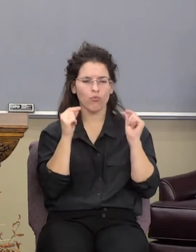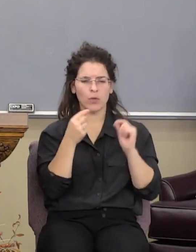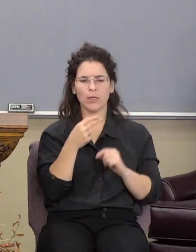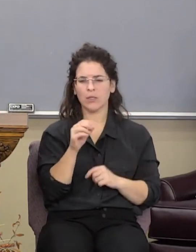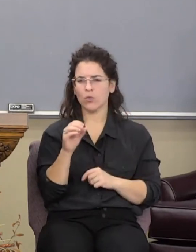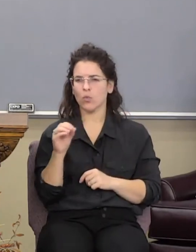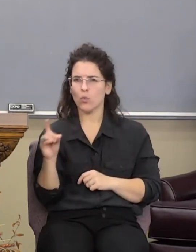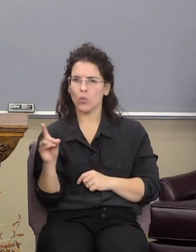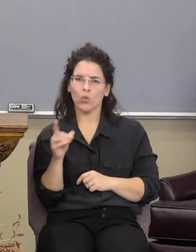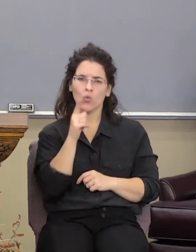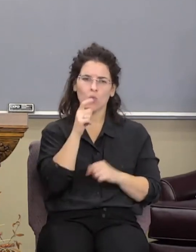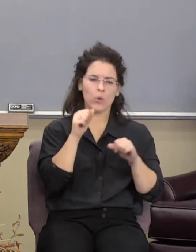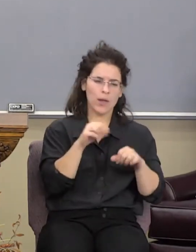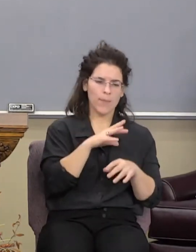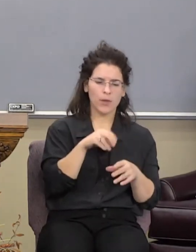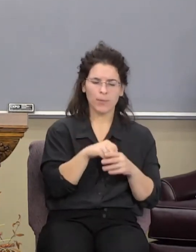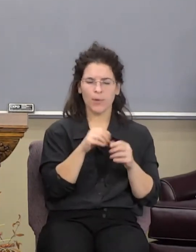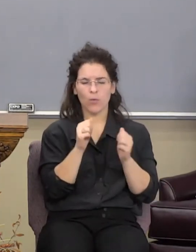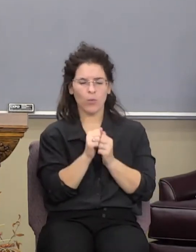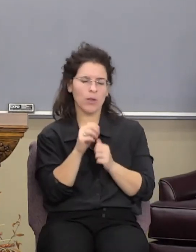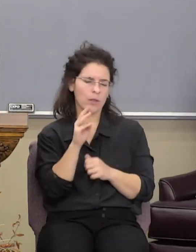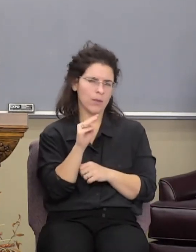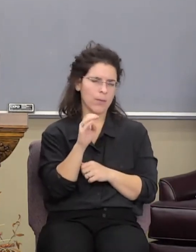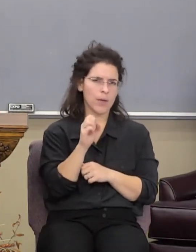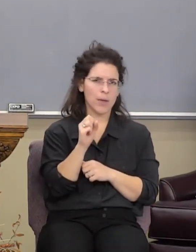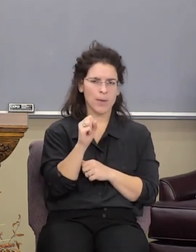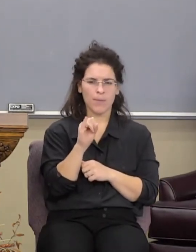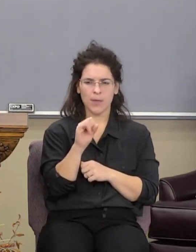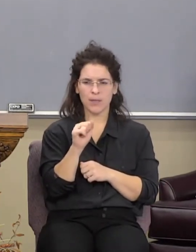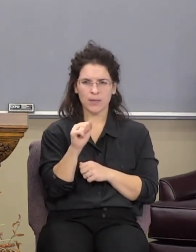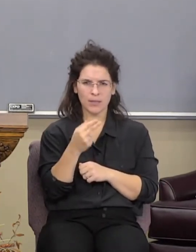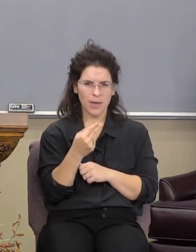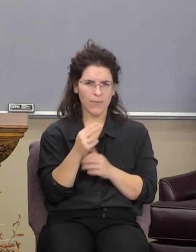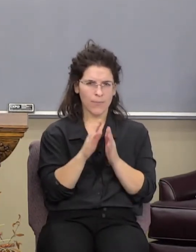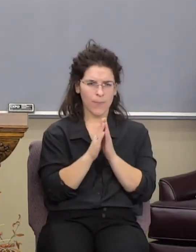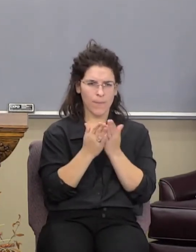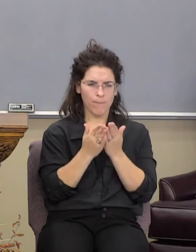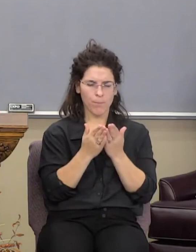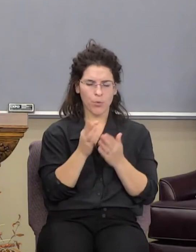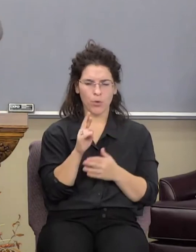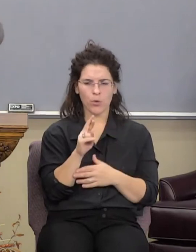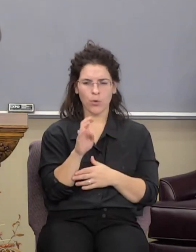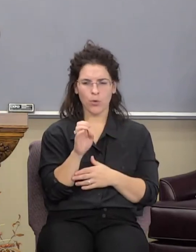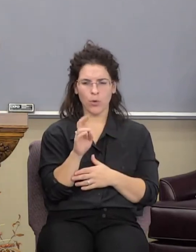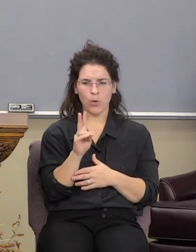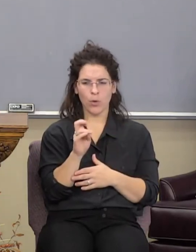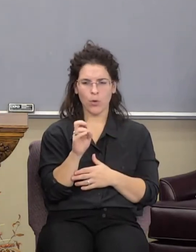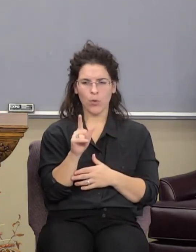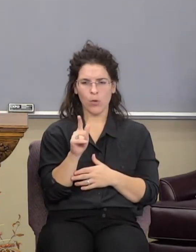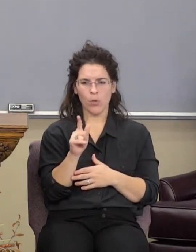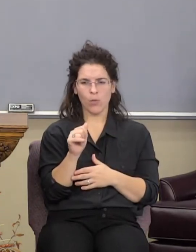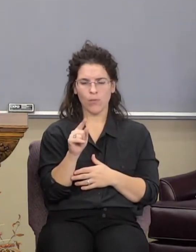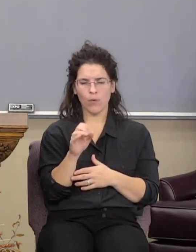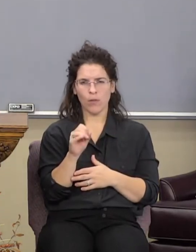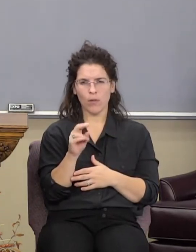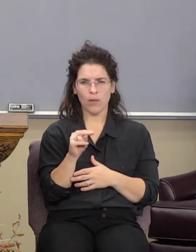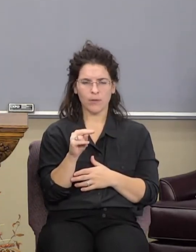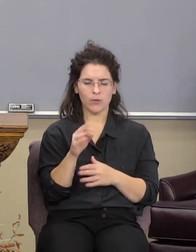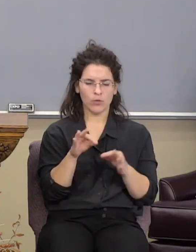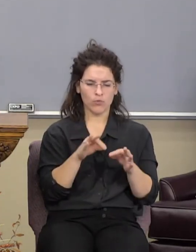to participate with Messiah? And the book of Revelation describes, you know, there's a class